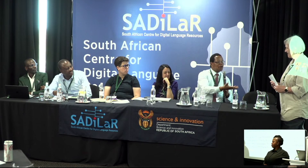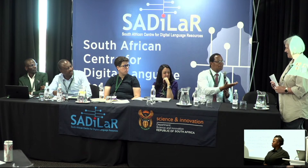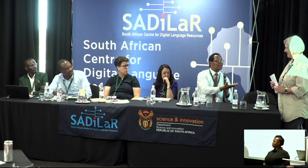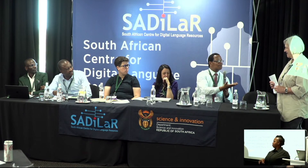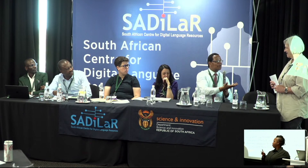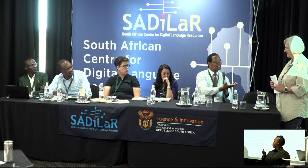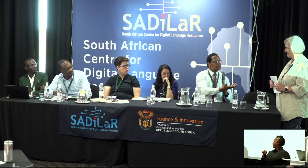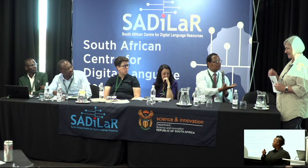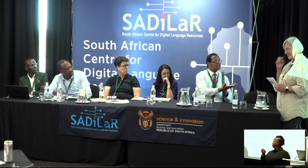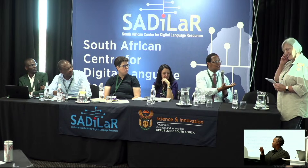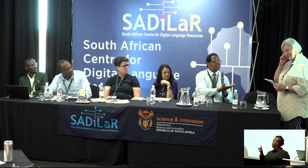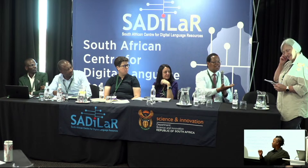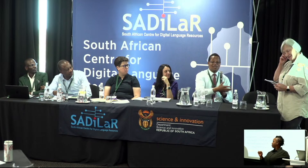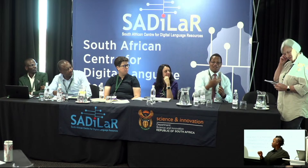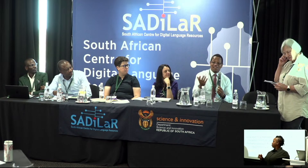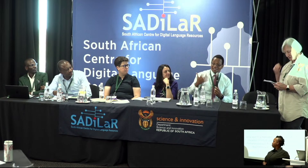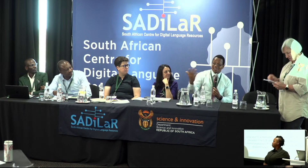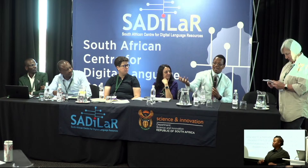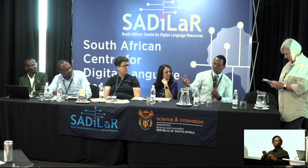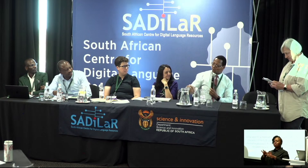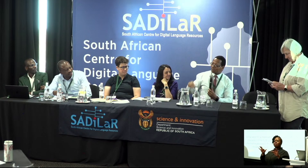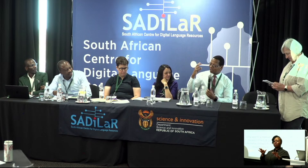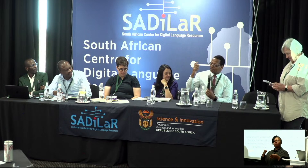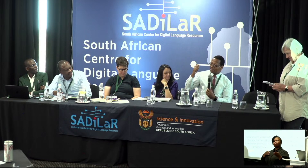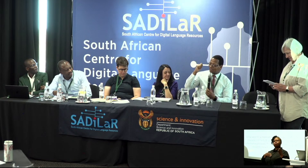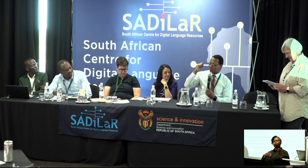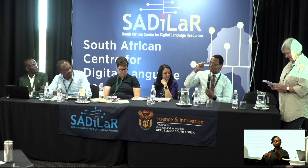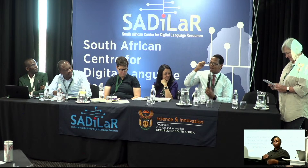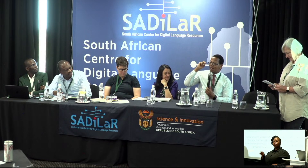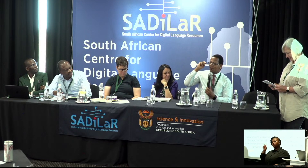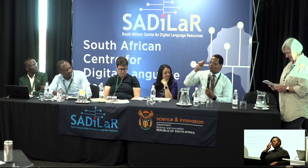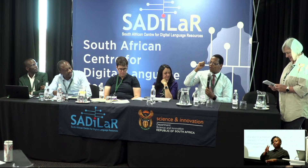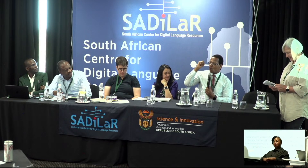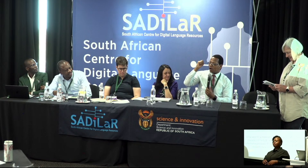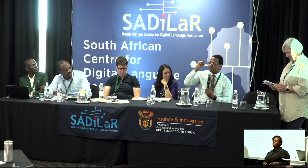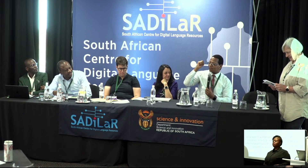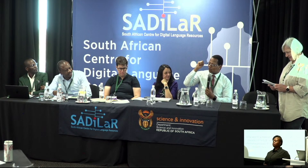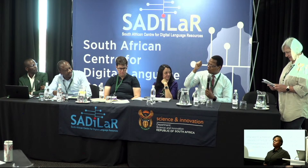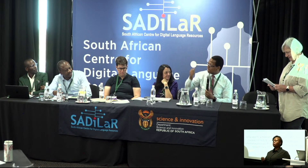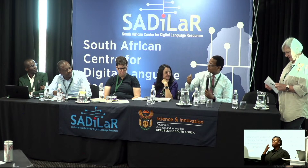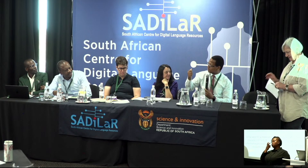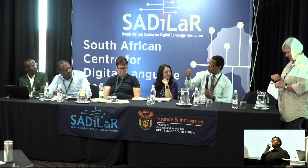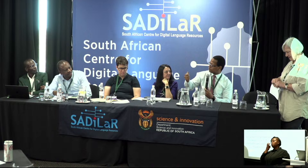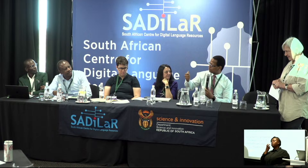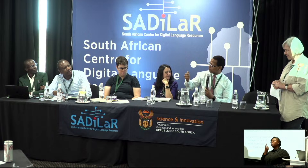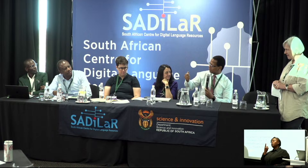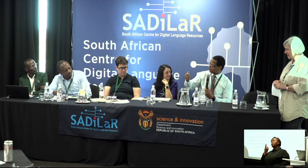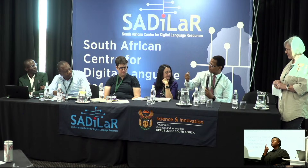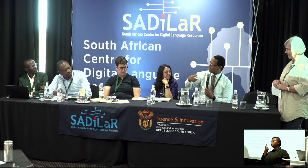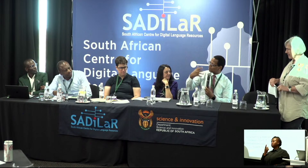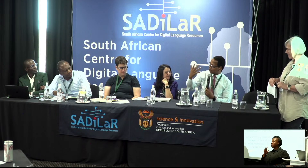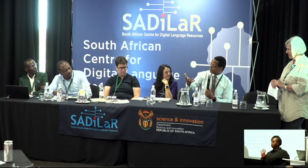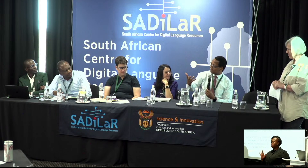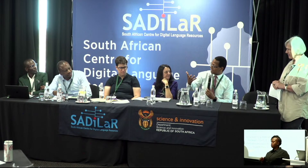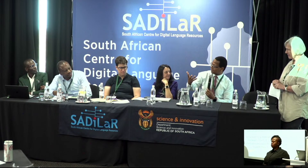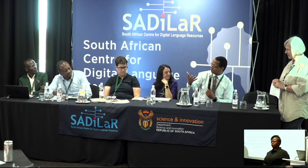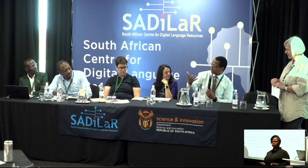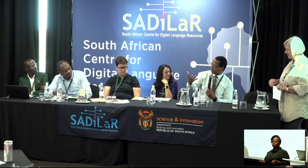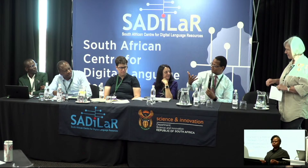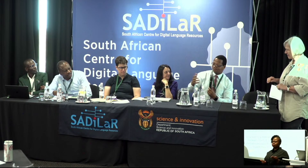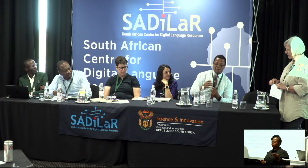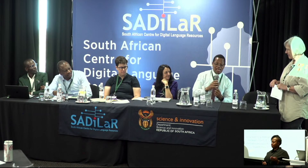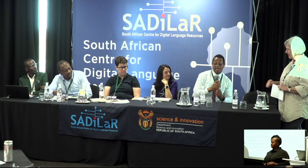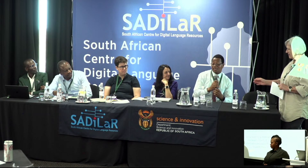Wikipedia is a public repository. So it's there. We don't even need to look for one repository. It's already